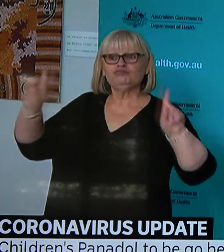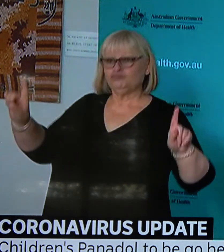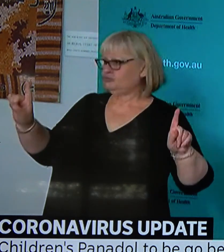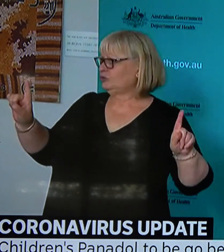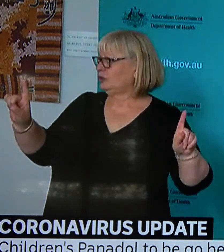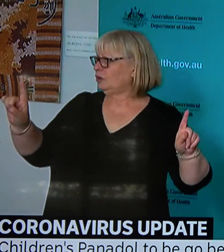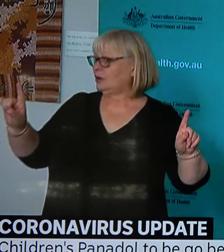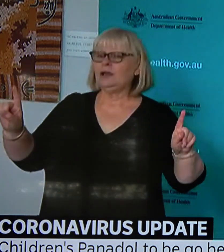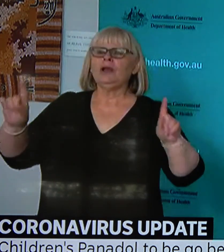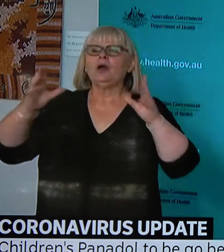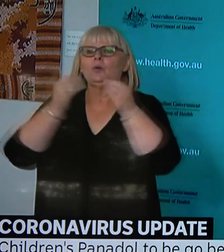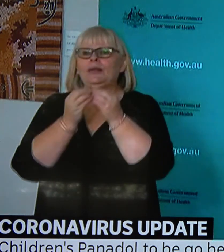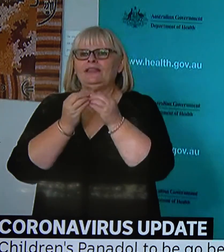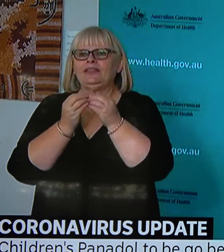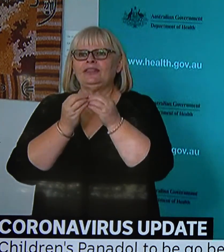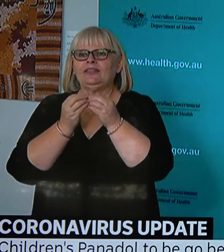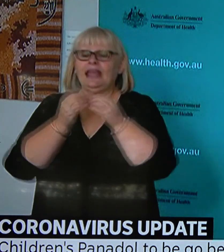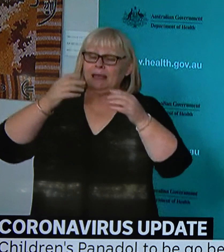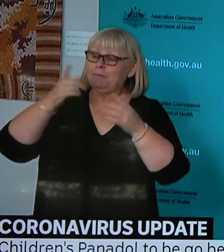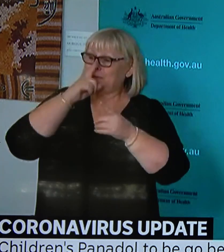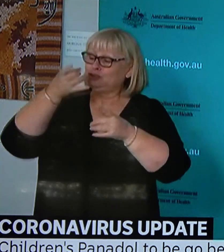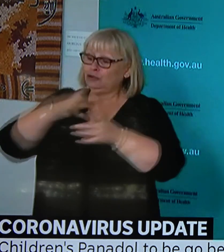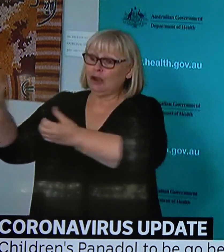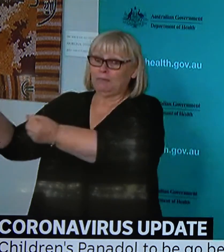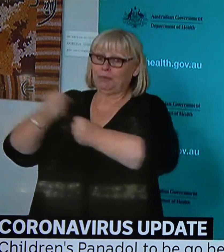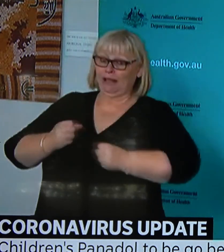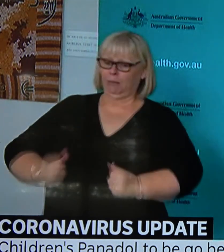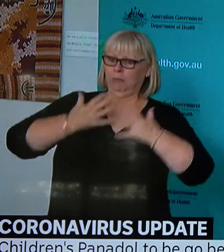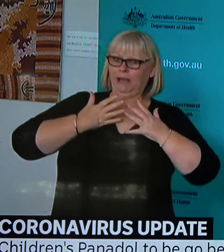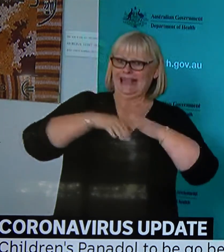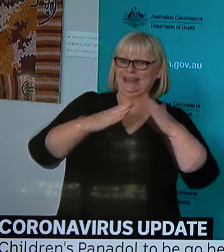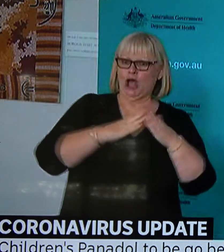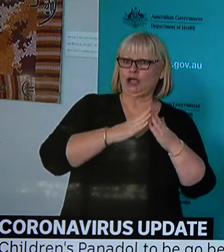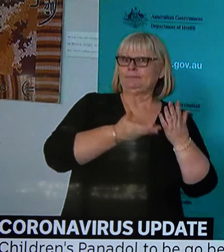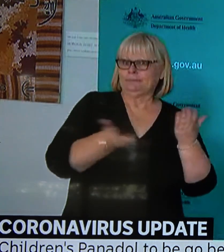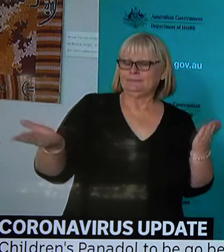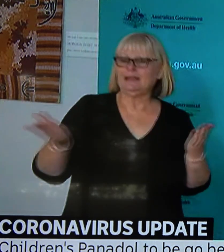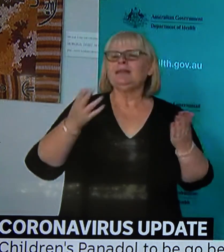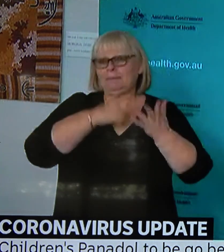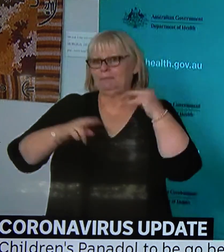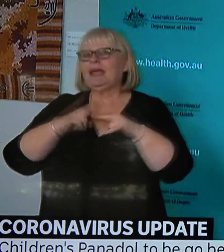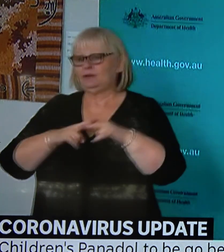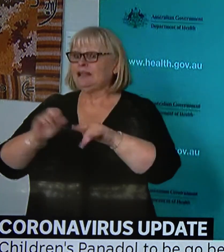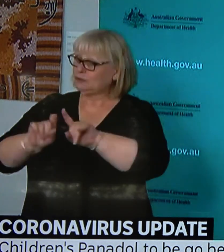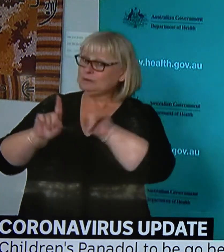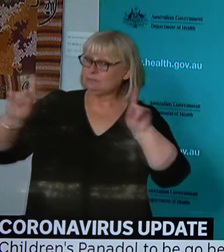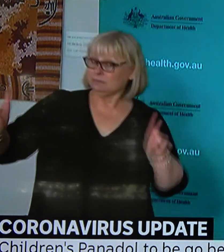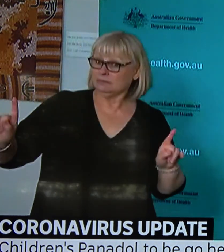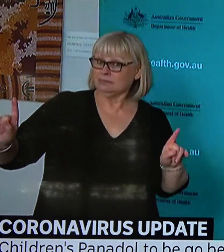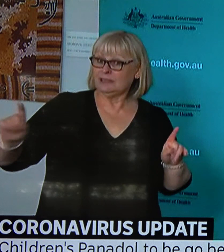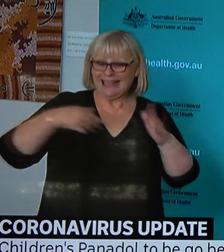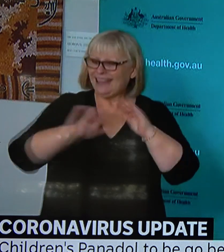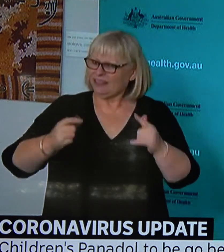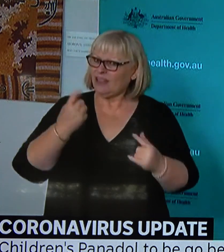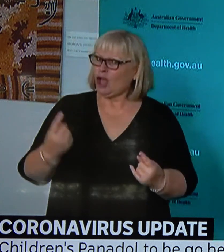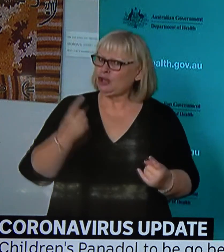In terms of bringing things back into the home, parents themselves need to keep their distance in their own